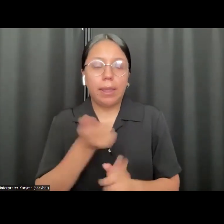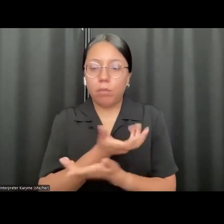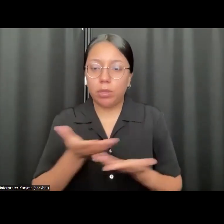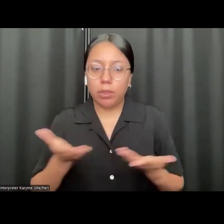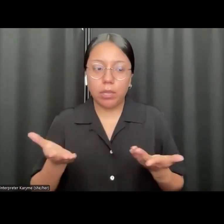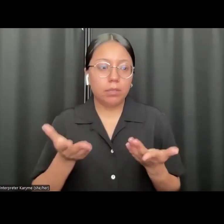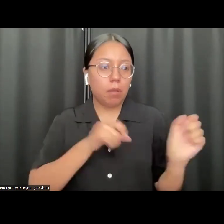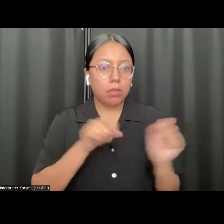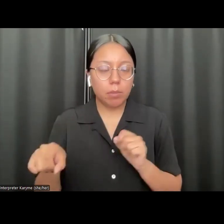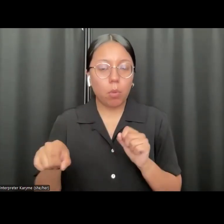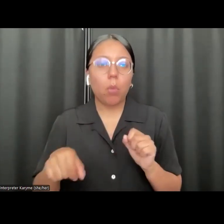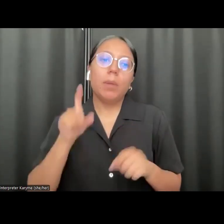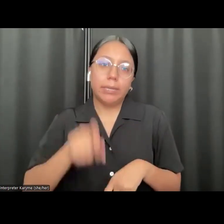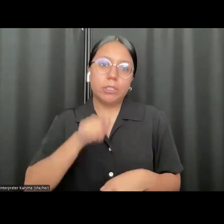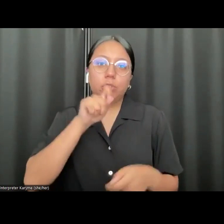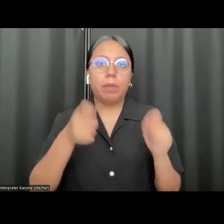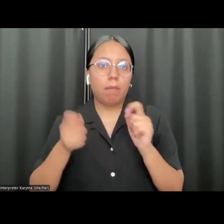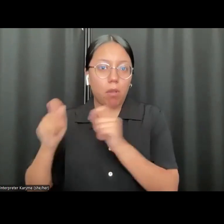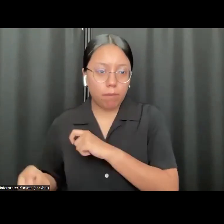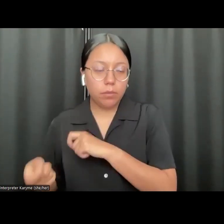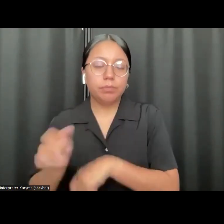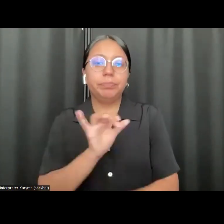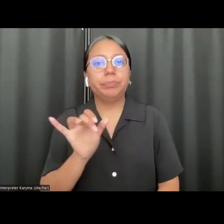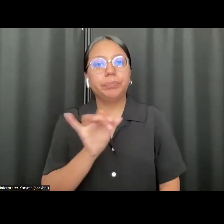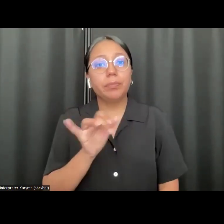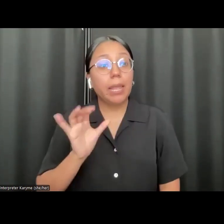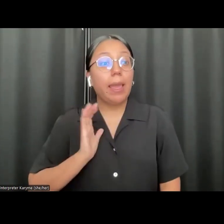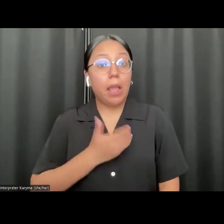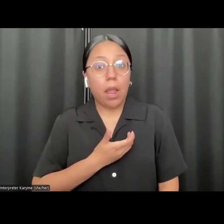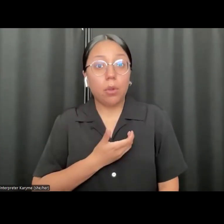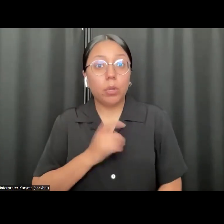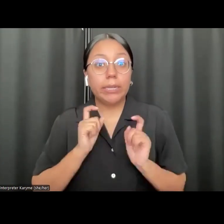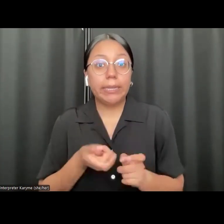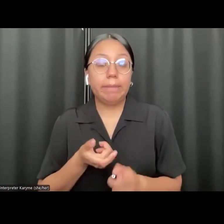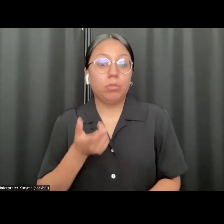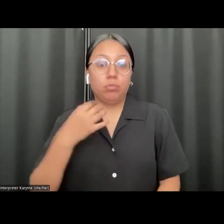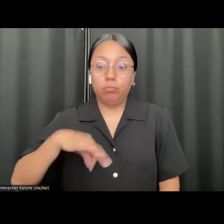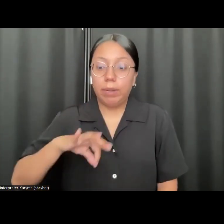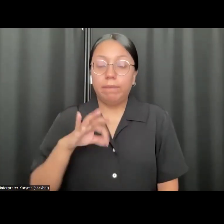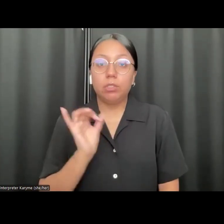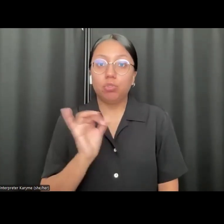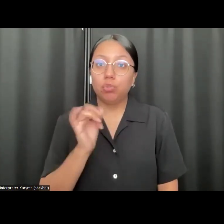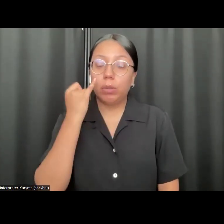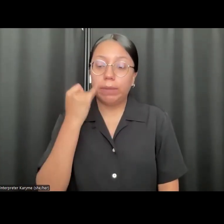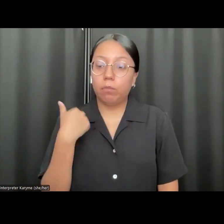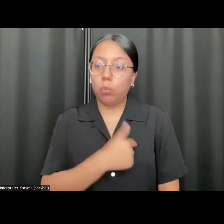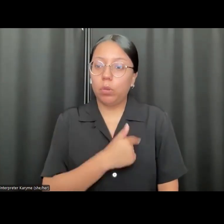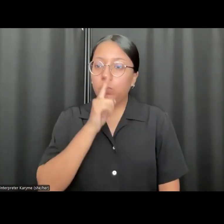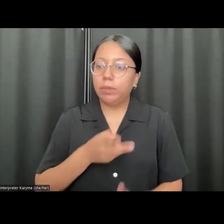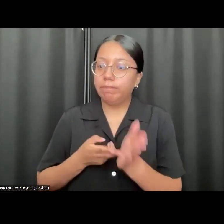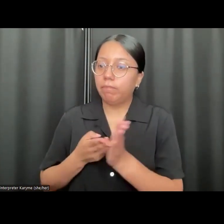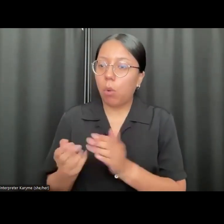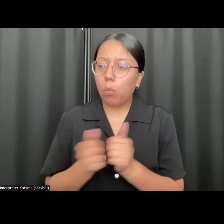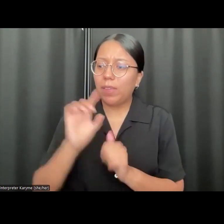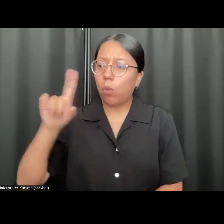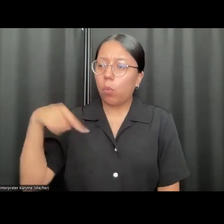that's also part of our gift is that if we stay true to the conditions in our bodies and minds and our wild ideas, we'll keep making